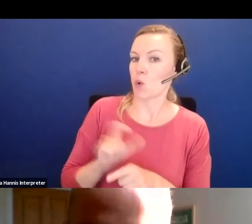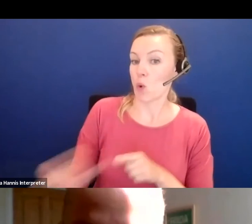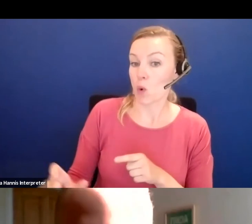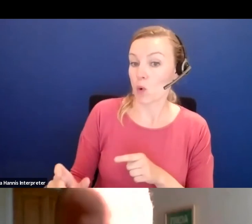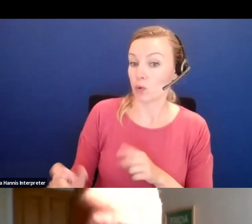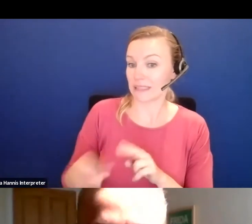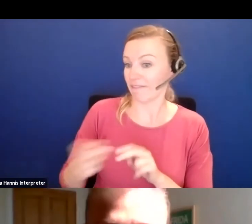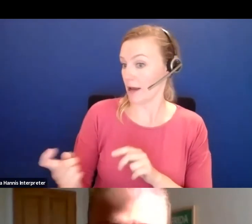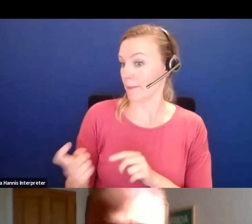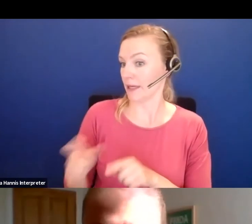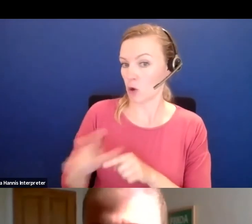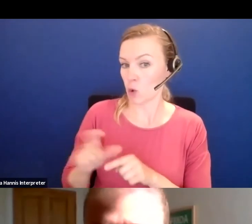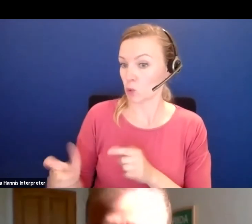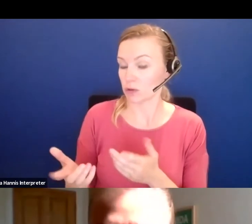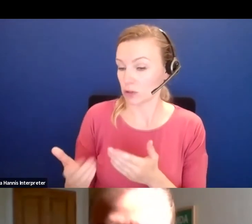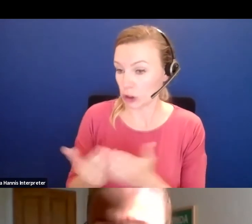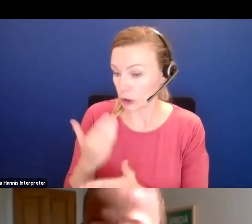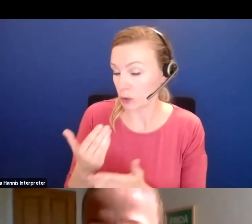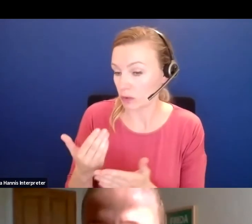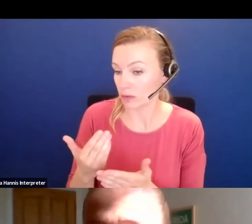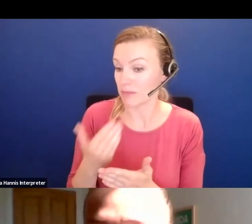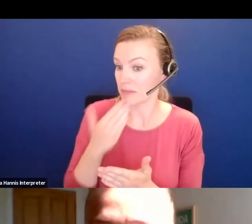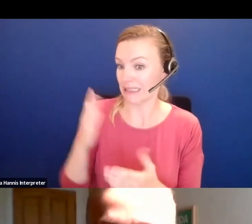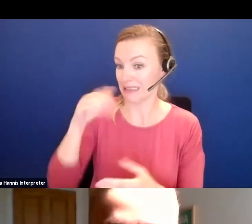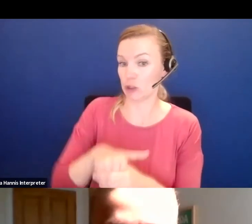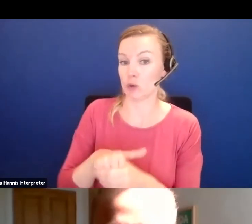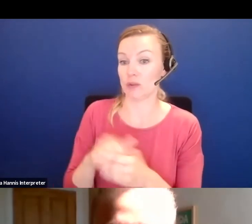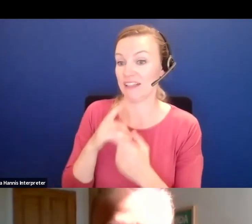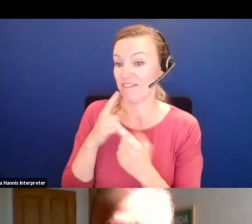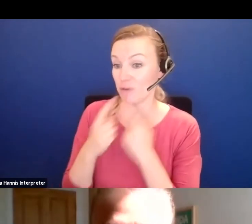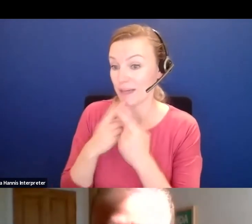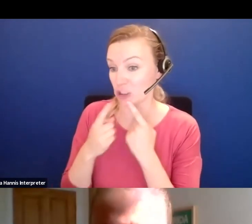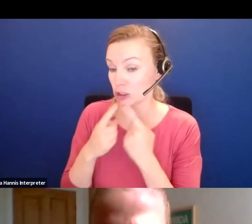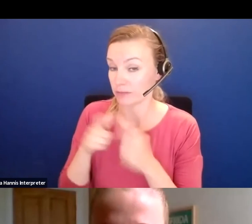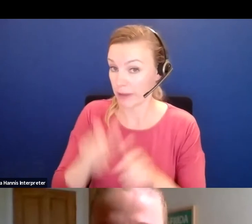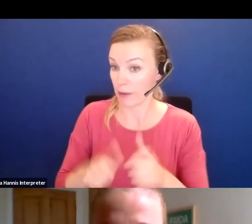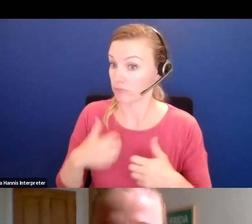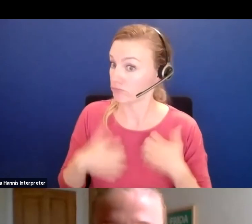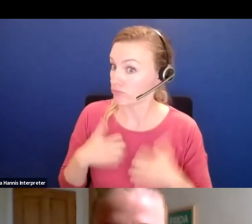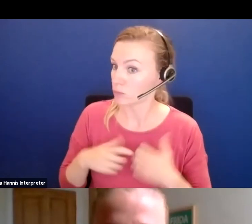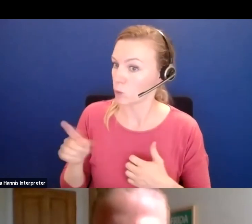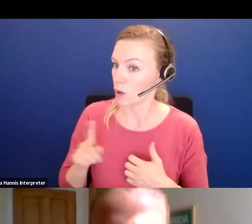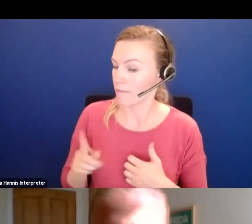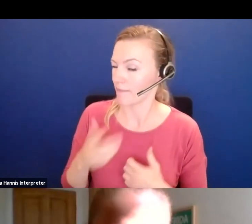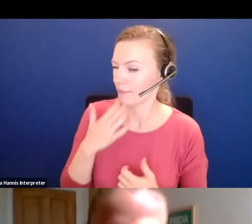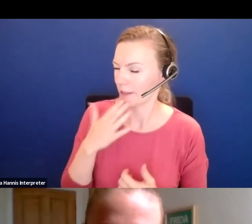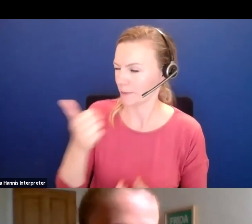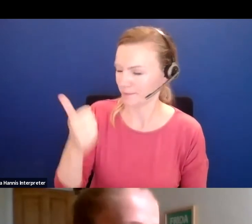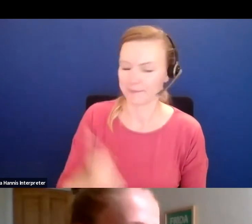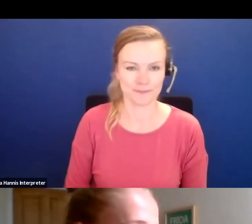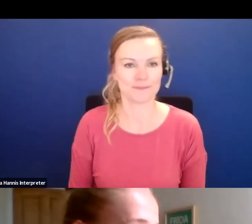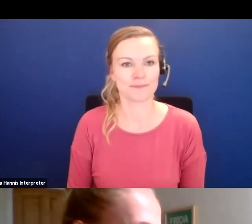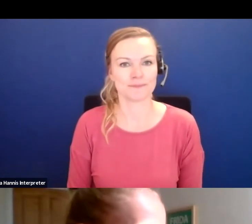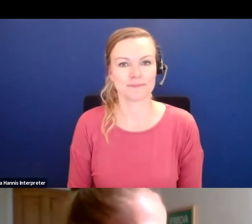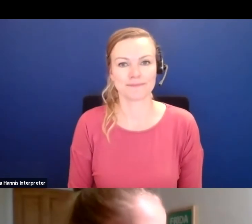or anything that people can access, I'm sure there might be some local artists that have joined us today that might be interested. So thank you very much again